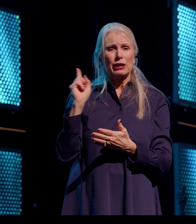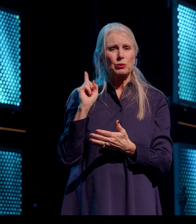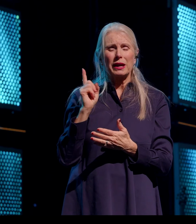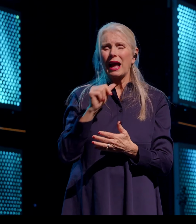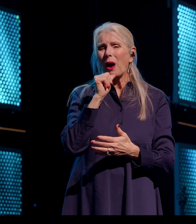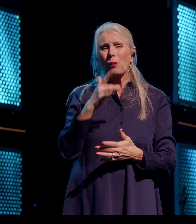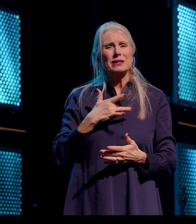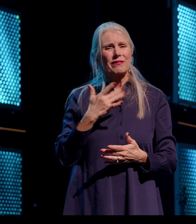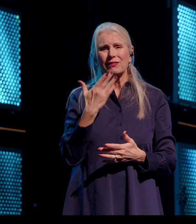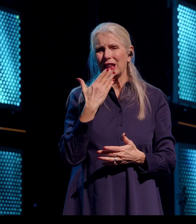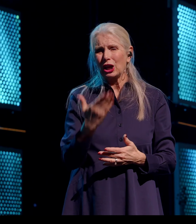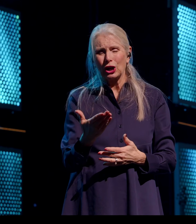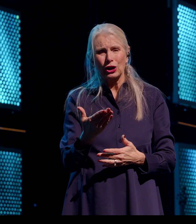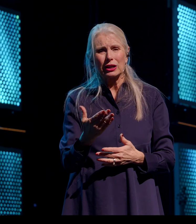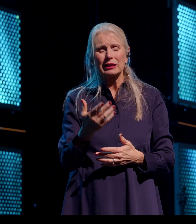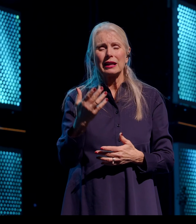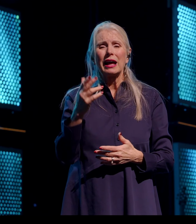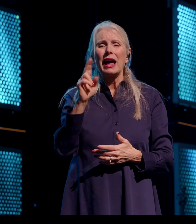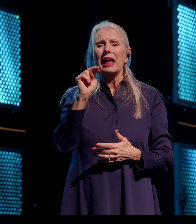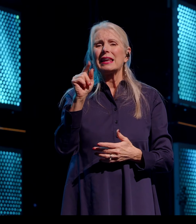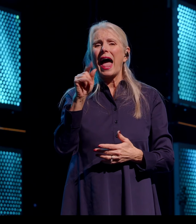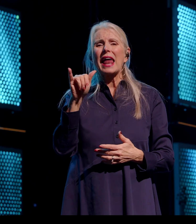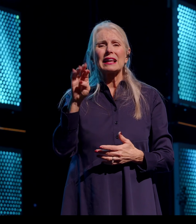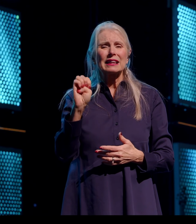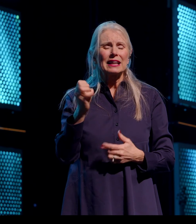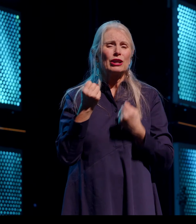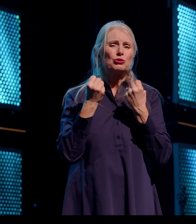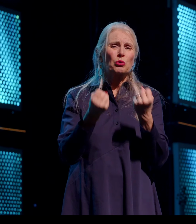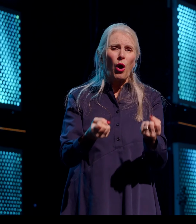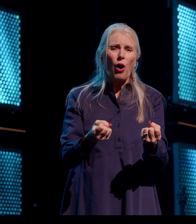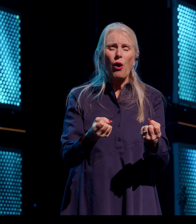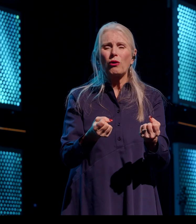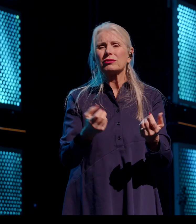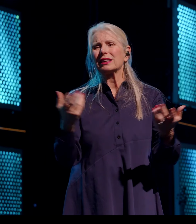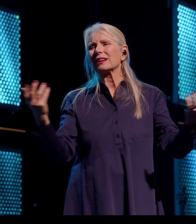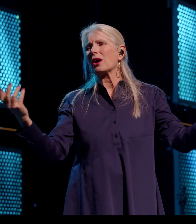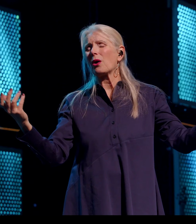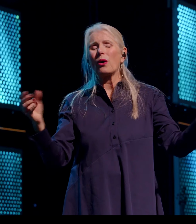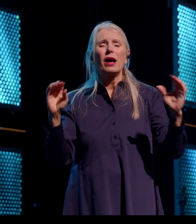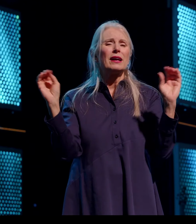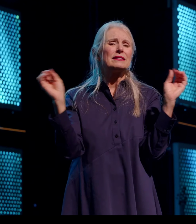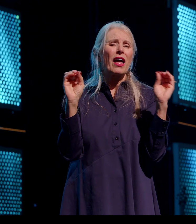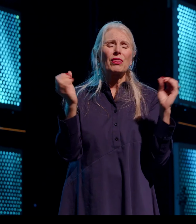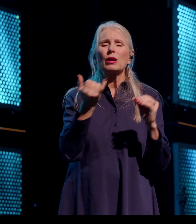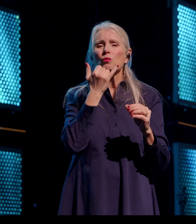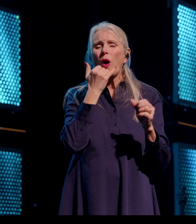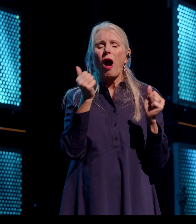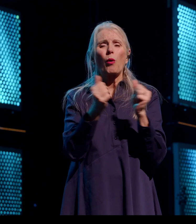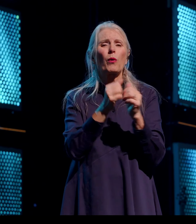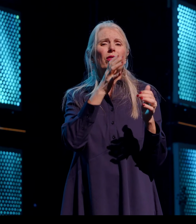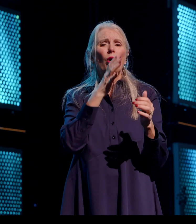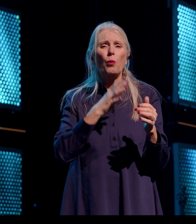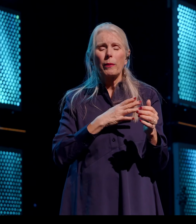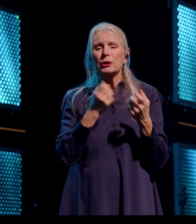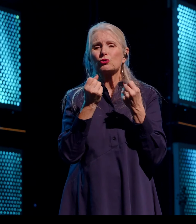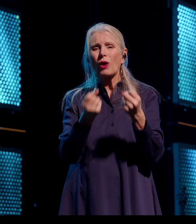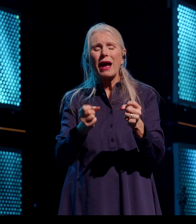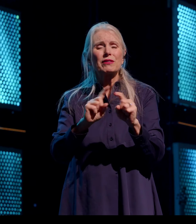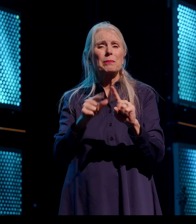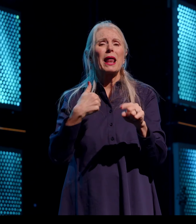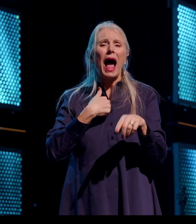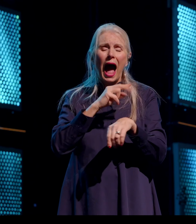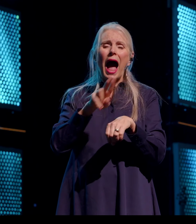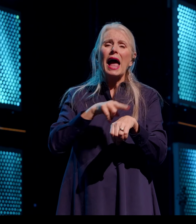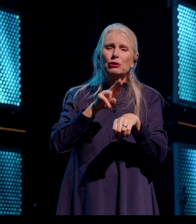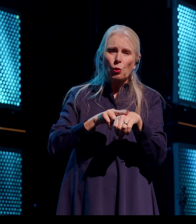drove. Not too keen on that. Don't write me any emails if you're like, what's wrong with a woman driving? Nothing's wrong with a woman driving. I usually drive.